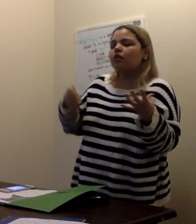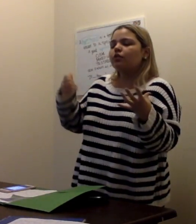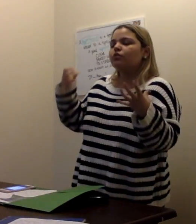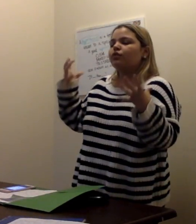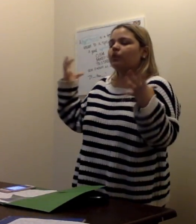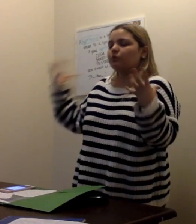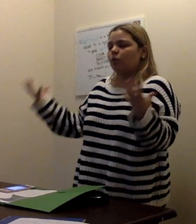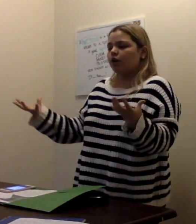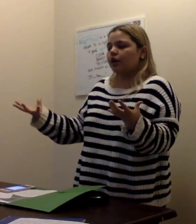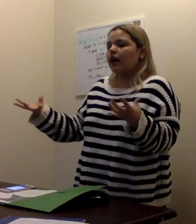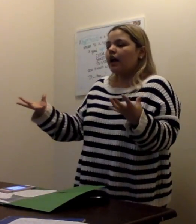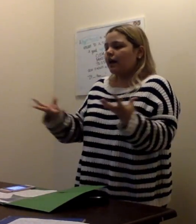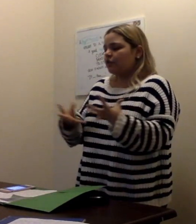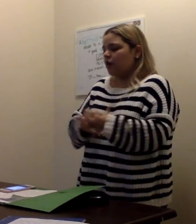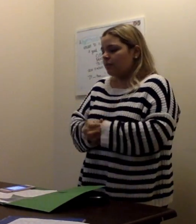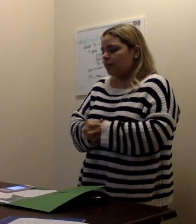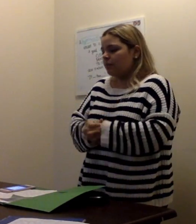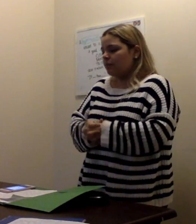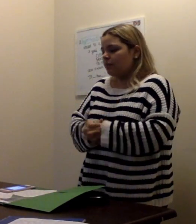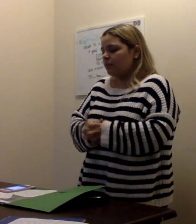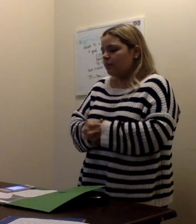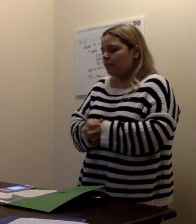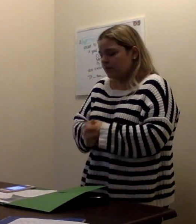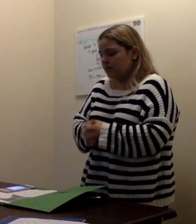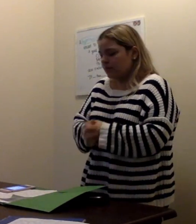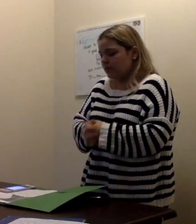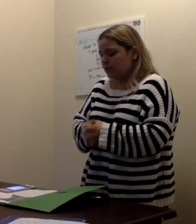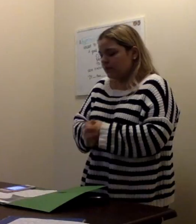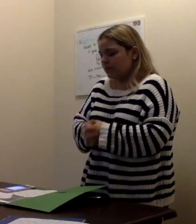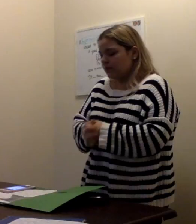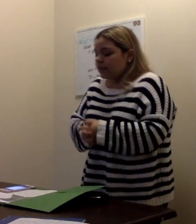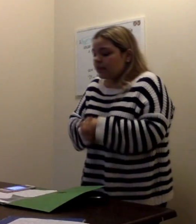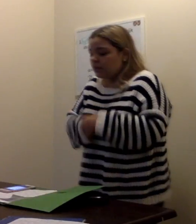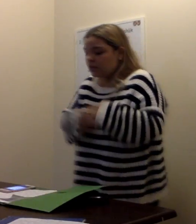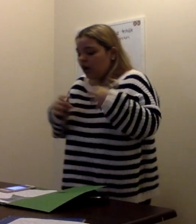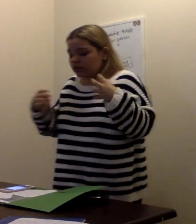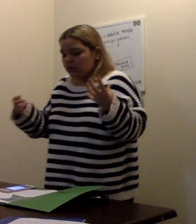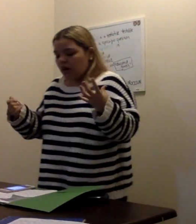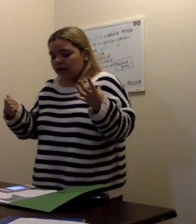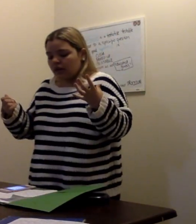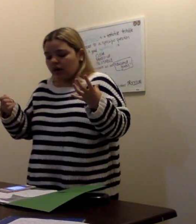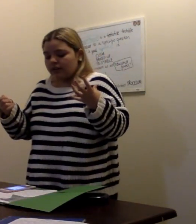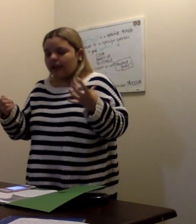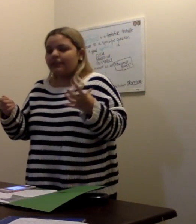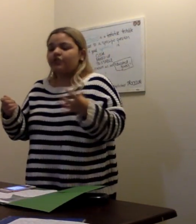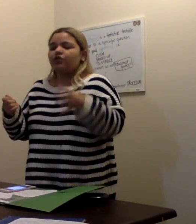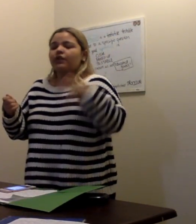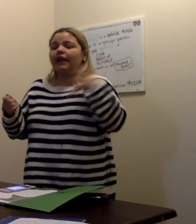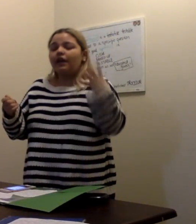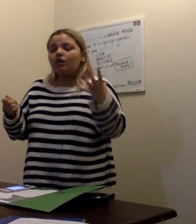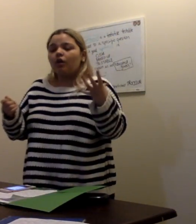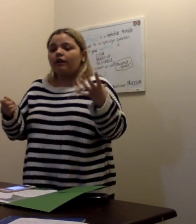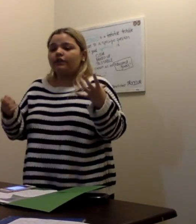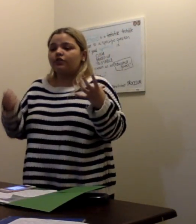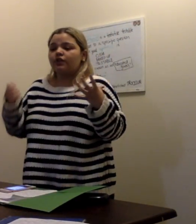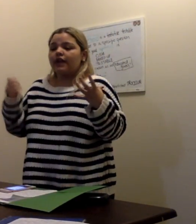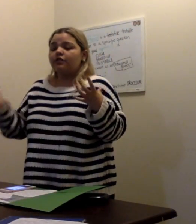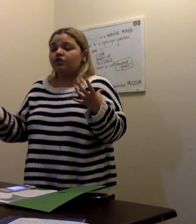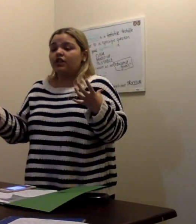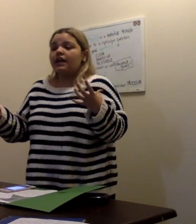molecules from the water have to come in contact to make a reaction. They must also come in contact at a certain angle and at a certain energy.